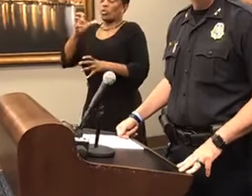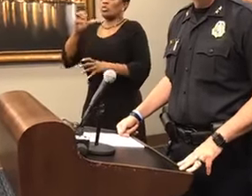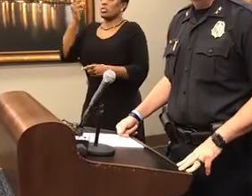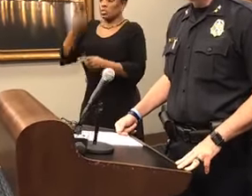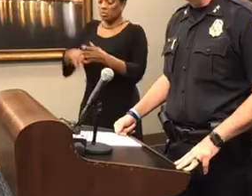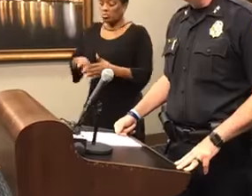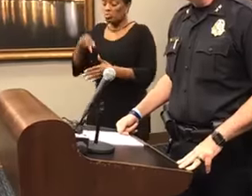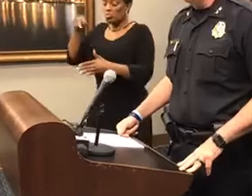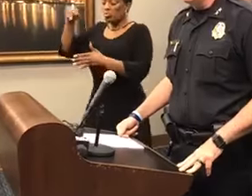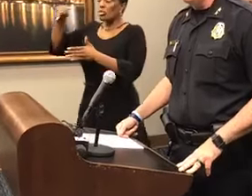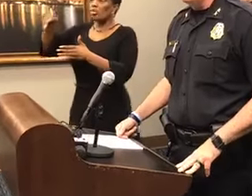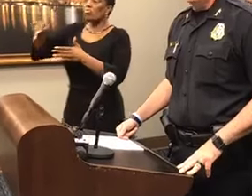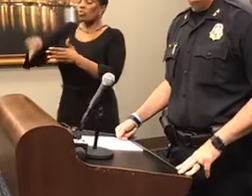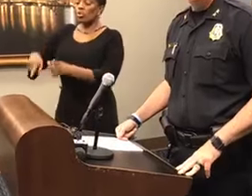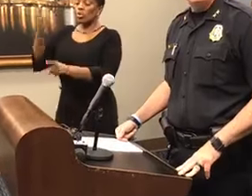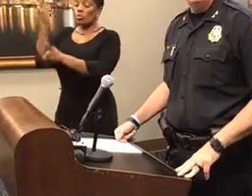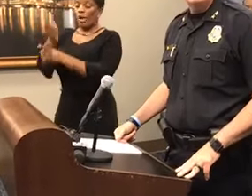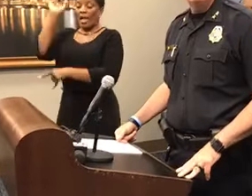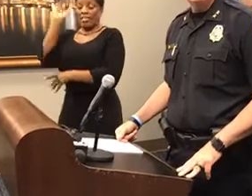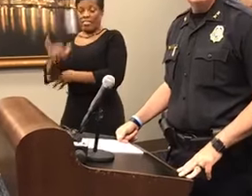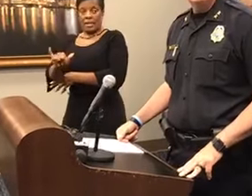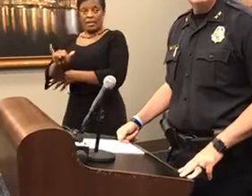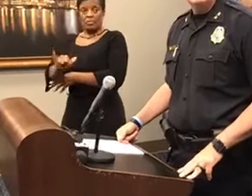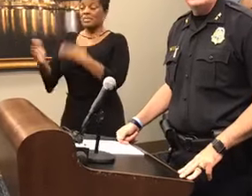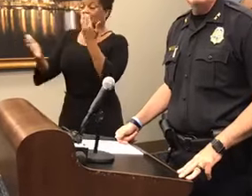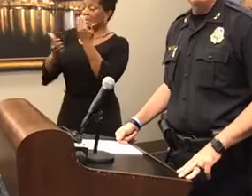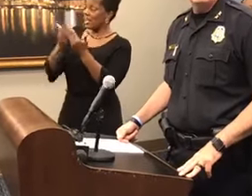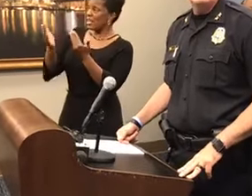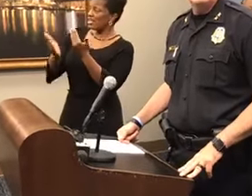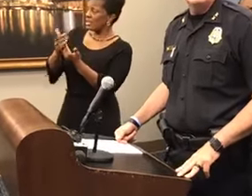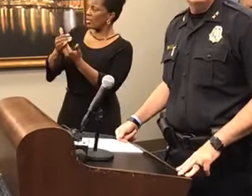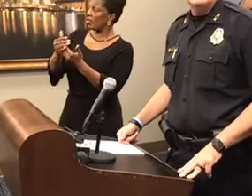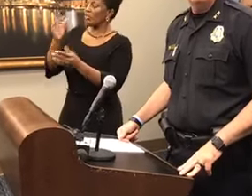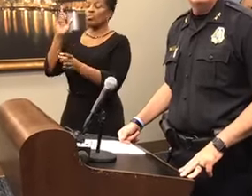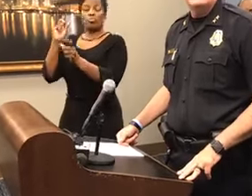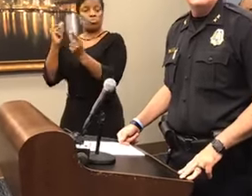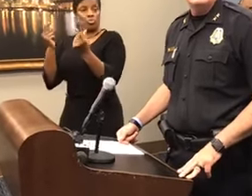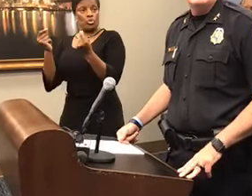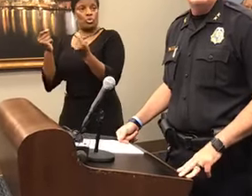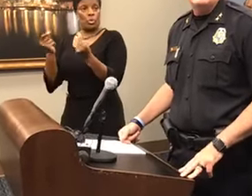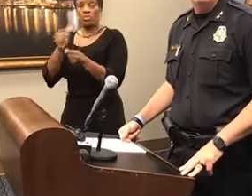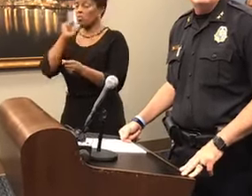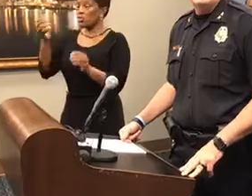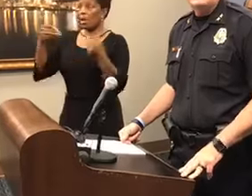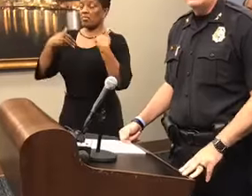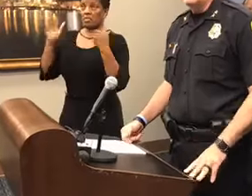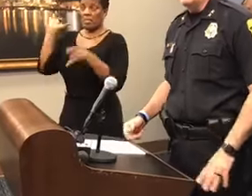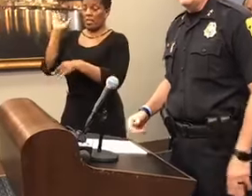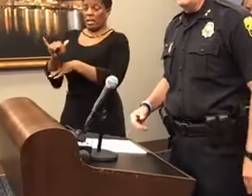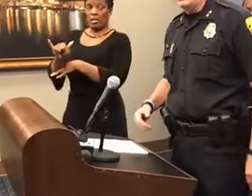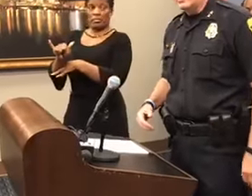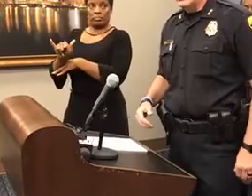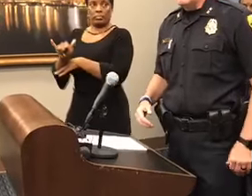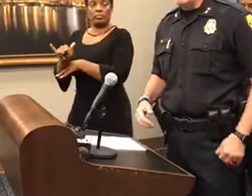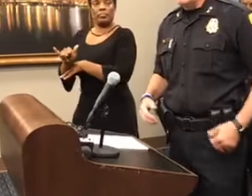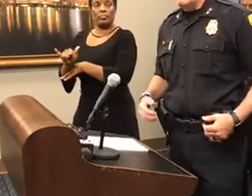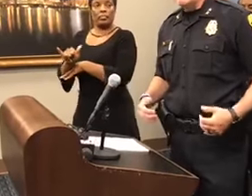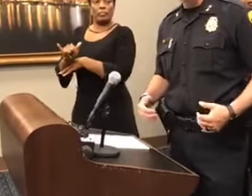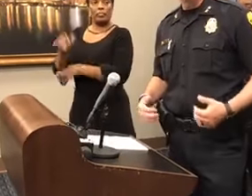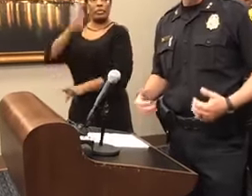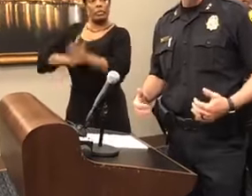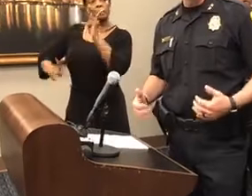thing. You know, if doing the right thing were easy, then everybody would do it. And unfortunately, we don't have enough of that.